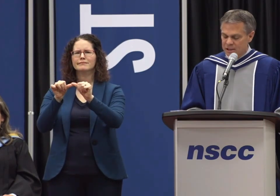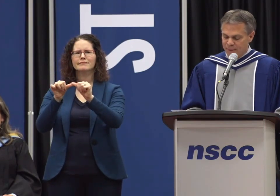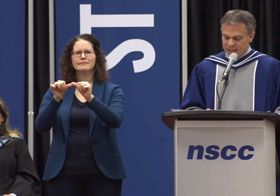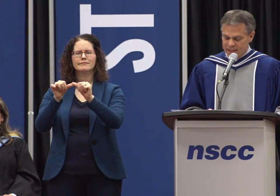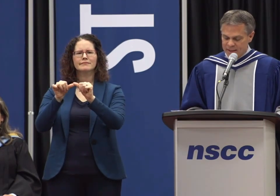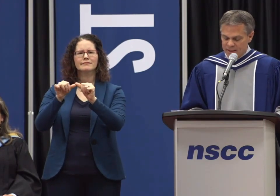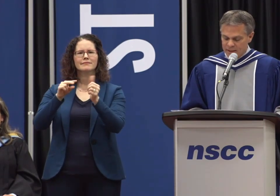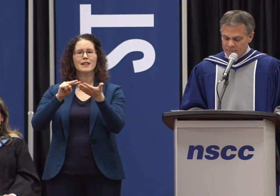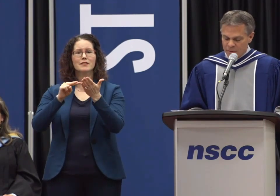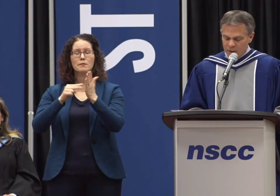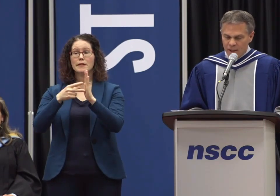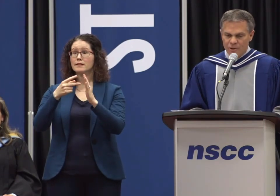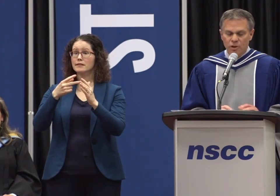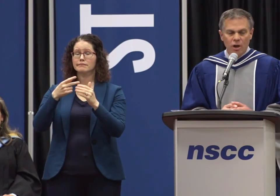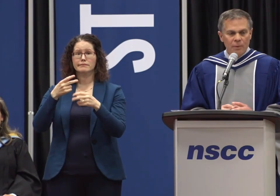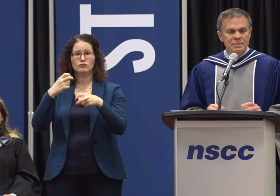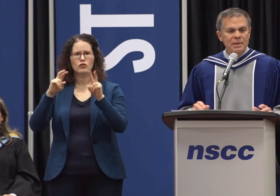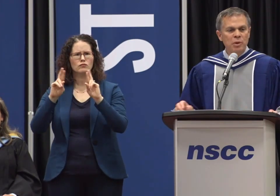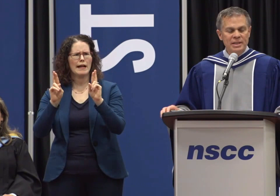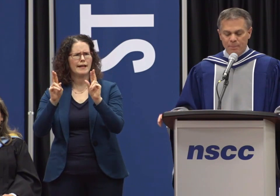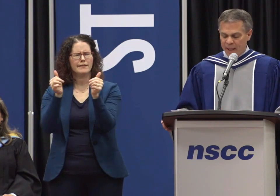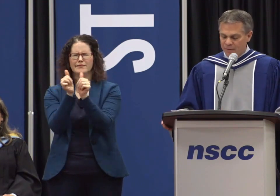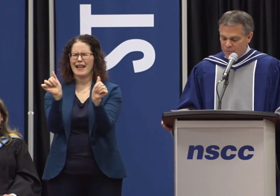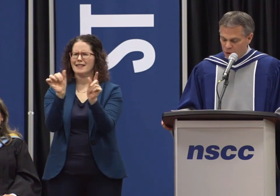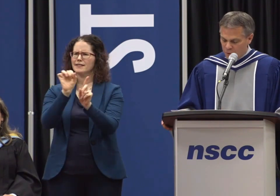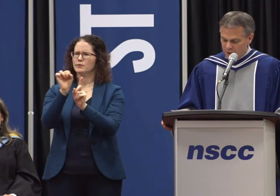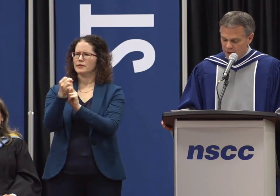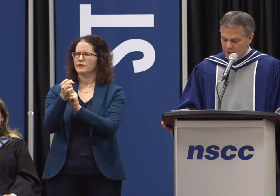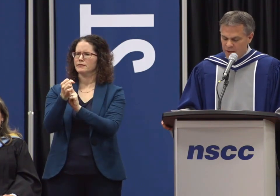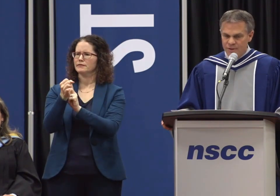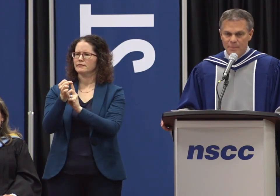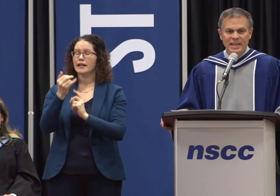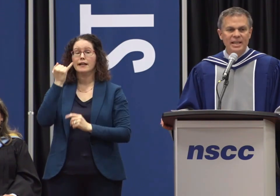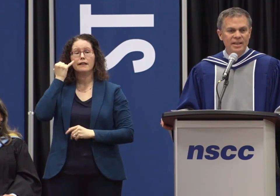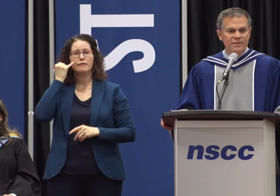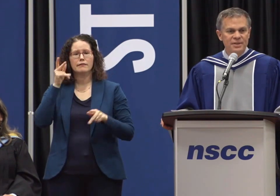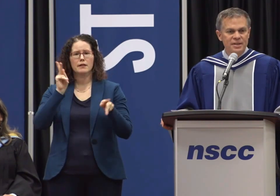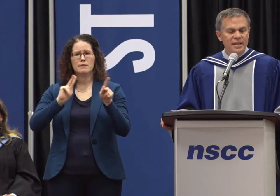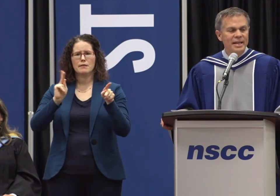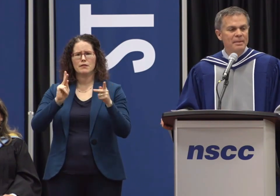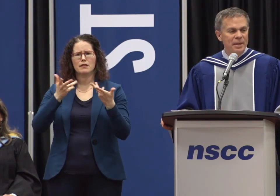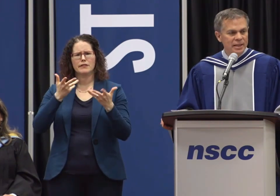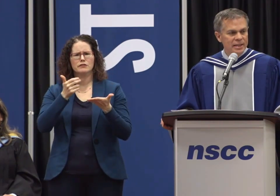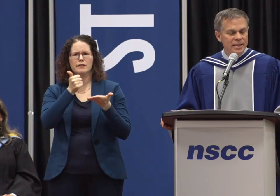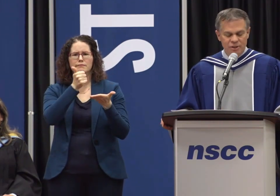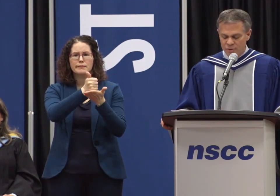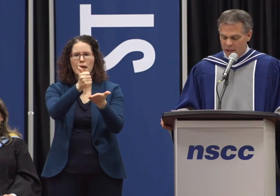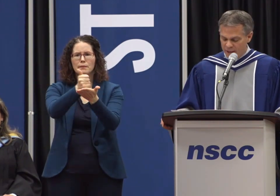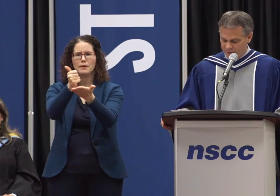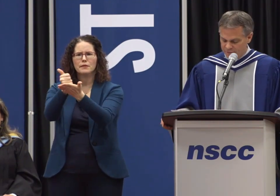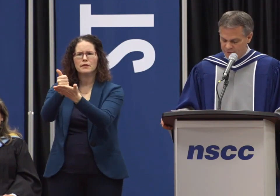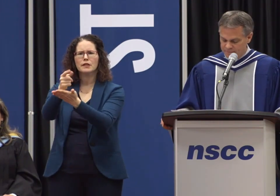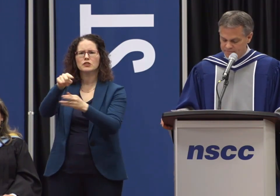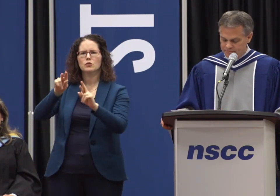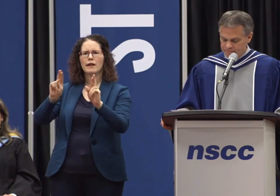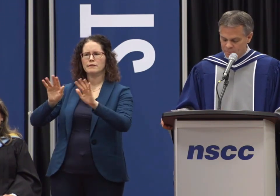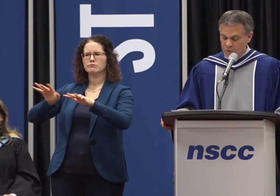the unexpected, and you'll always be willing to pay forward the many gifts and abilities that you now